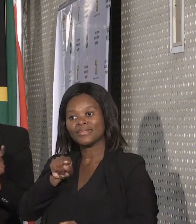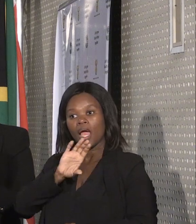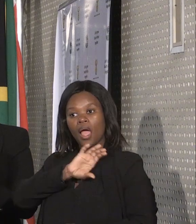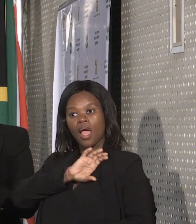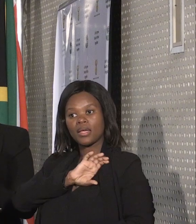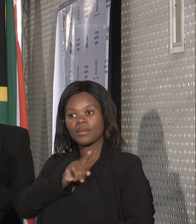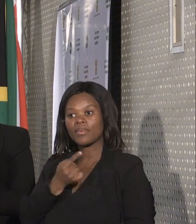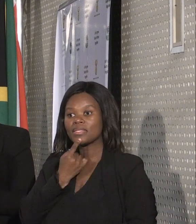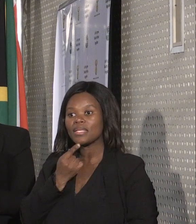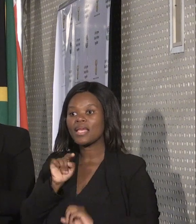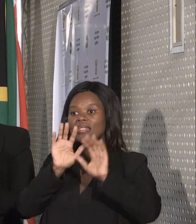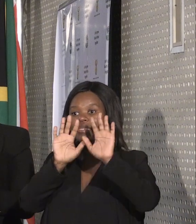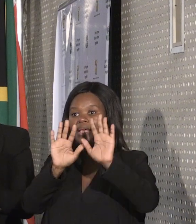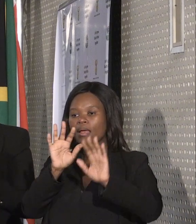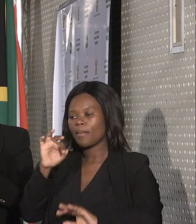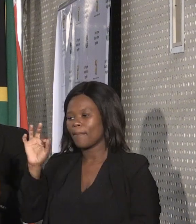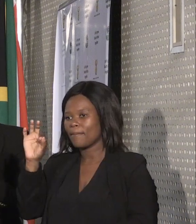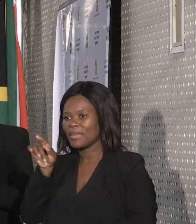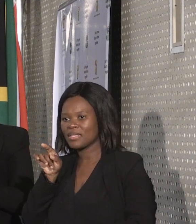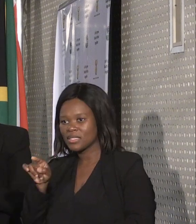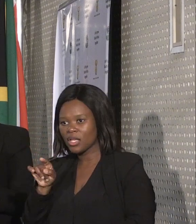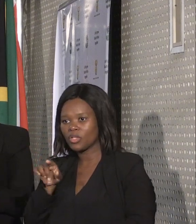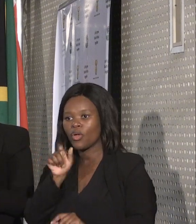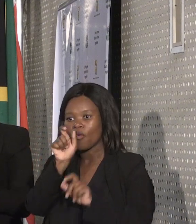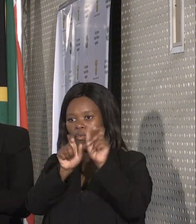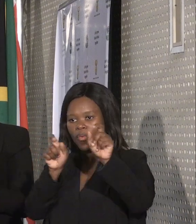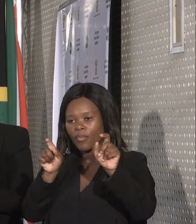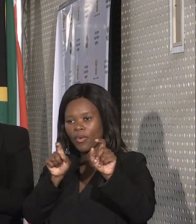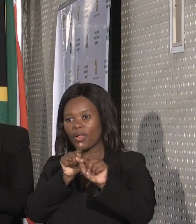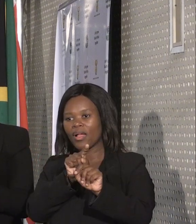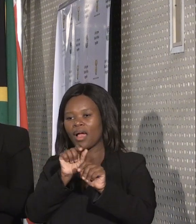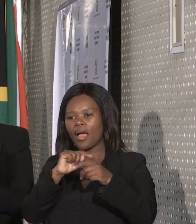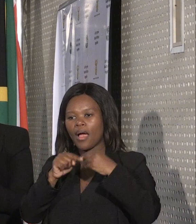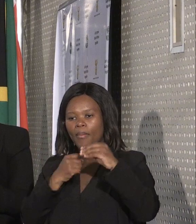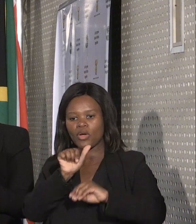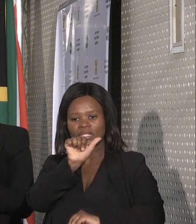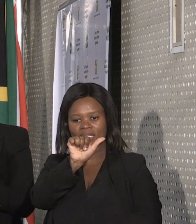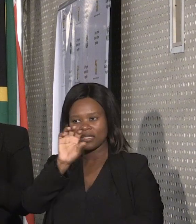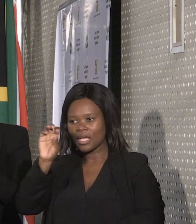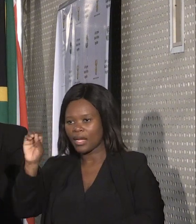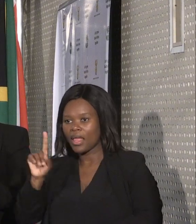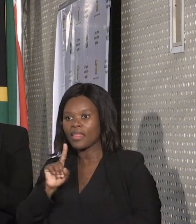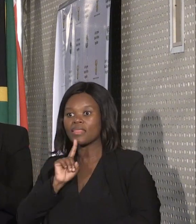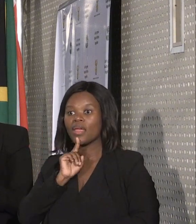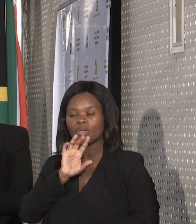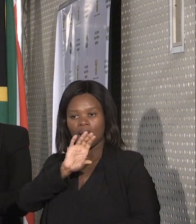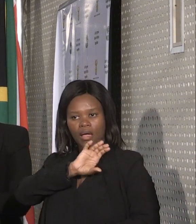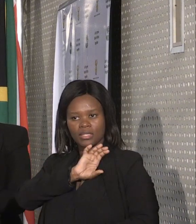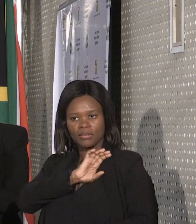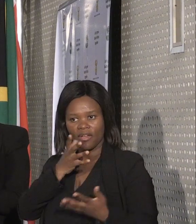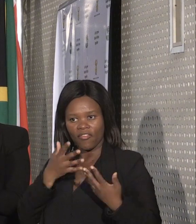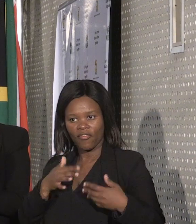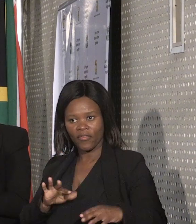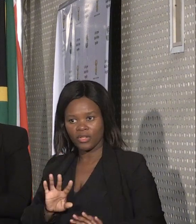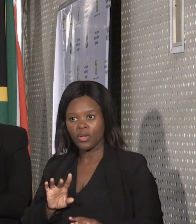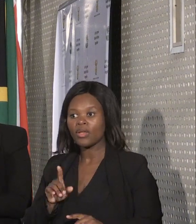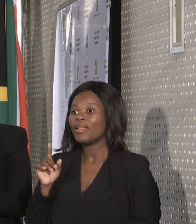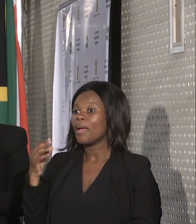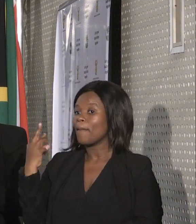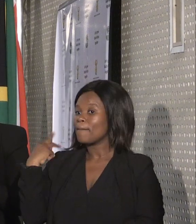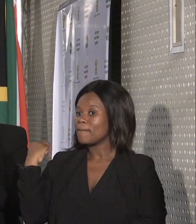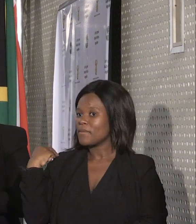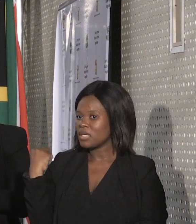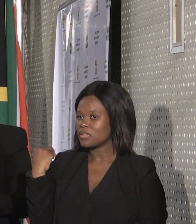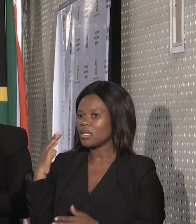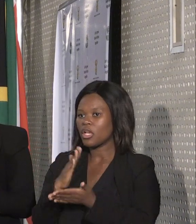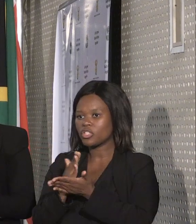about 10% of the 5.3 million, which refers to about 600,000 customers. And we have, as the minister has also shared,